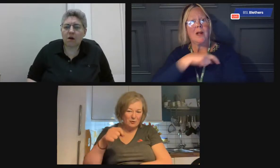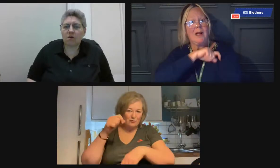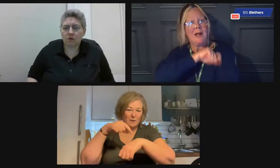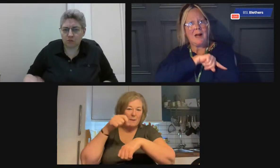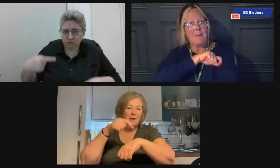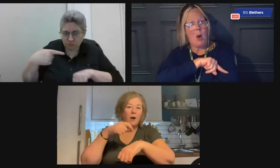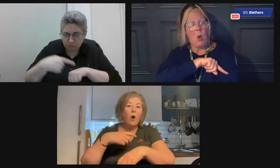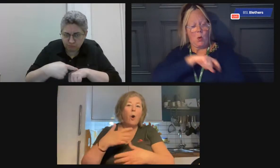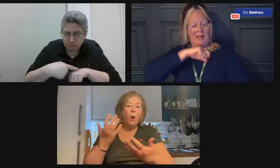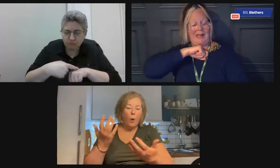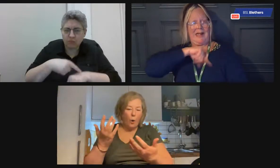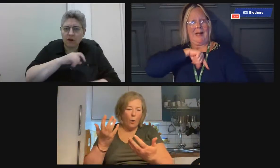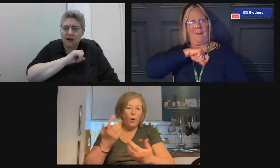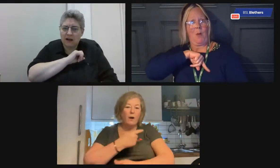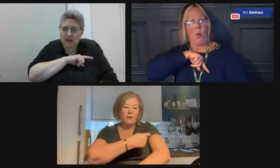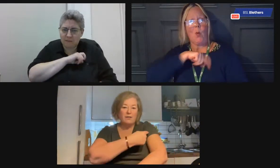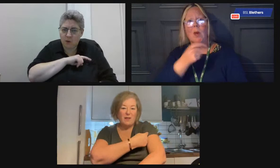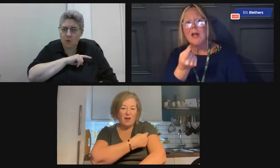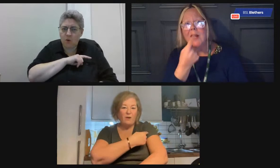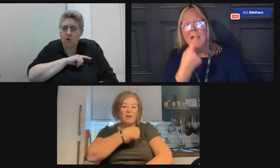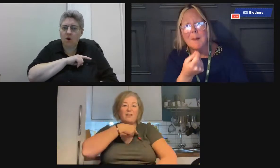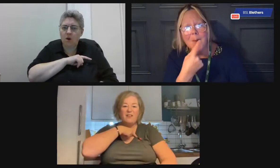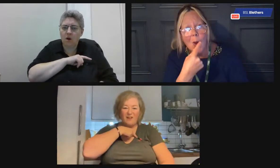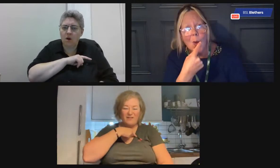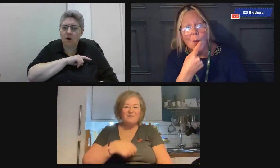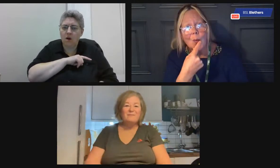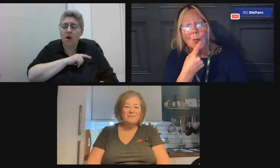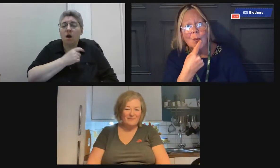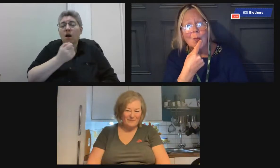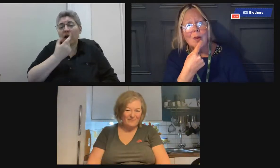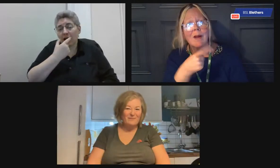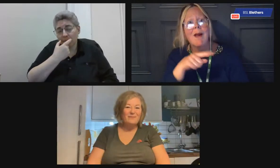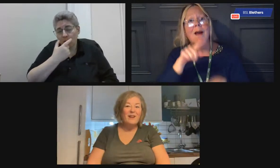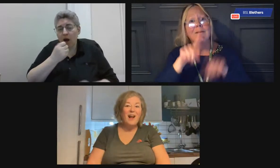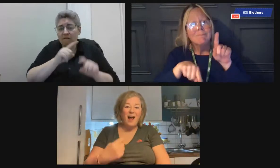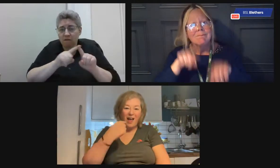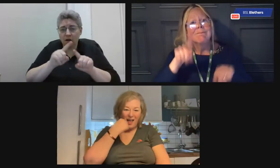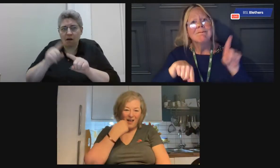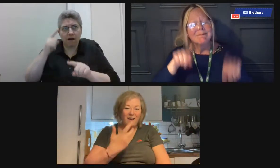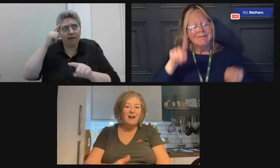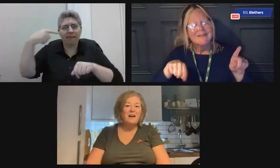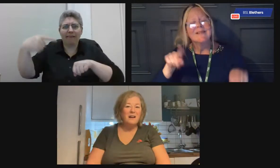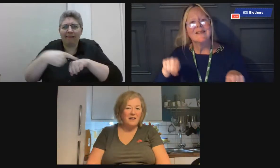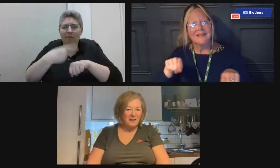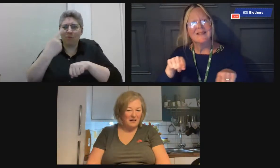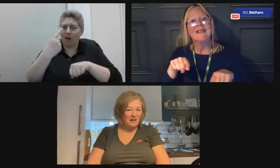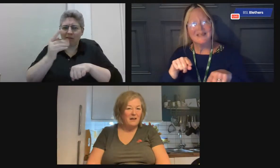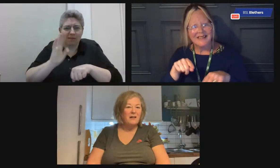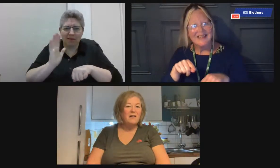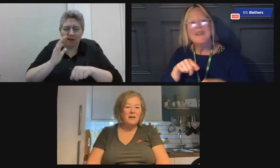example, you might have chemotherapy in the back of your hand, you might have it here, or even orally. So there are different forms